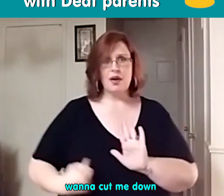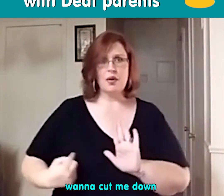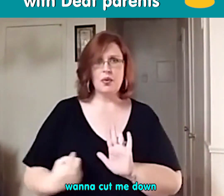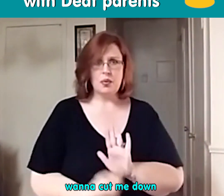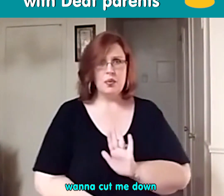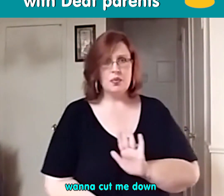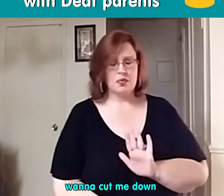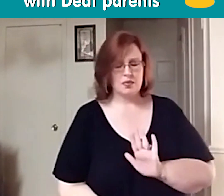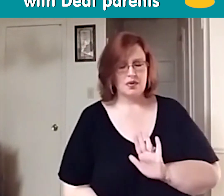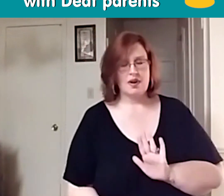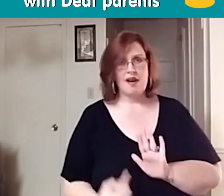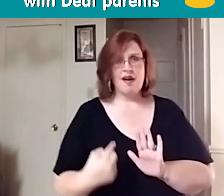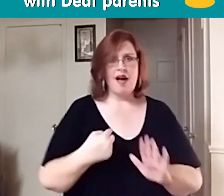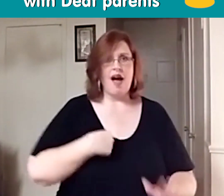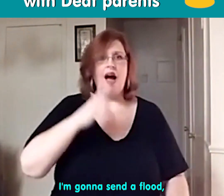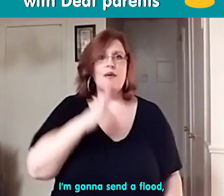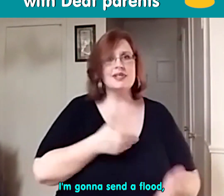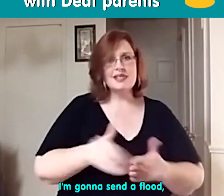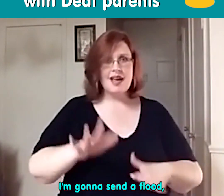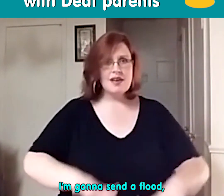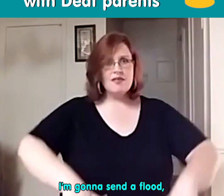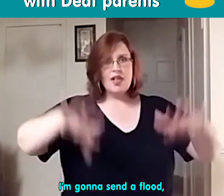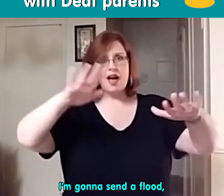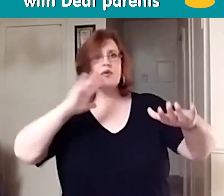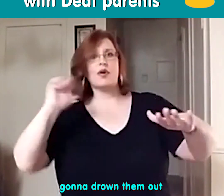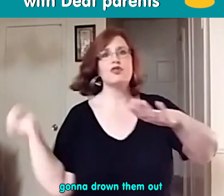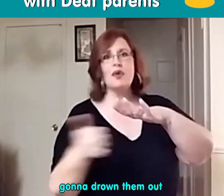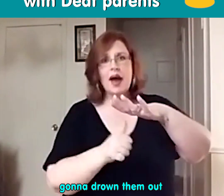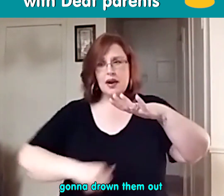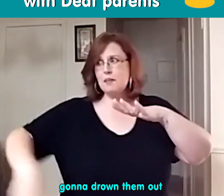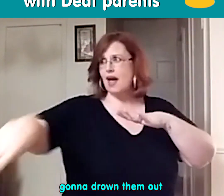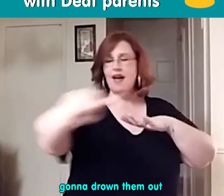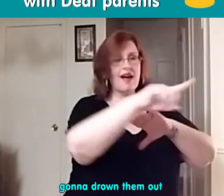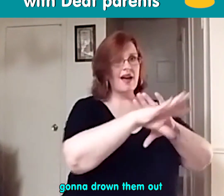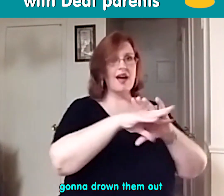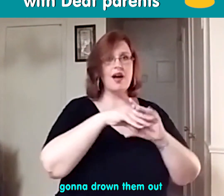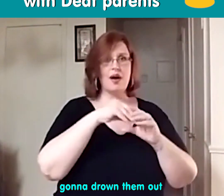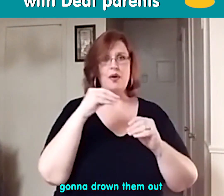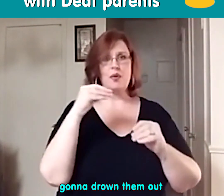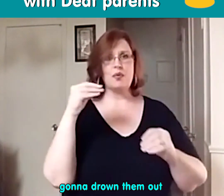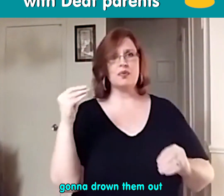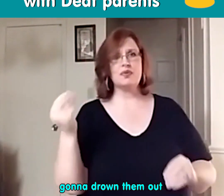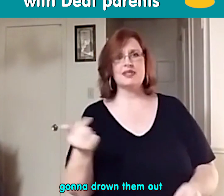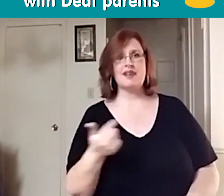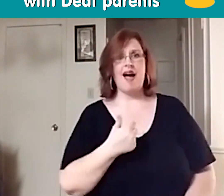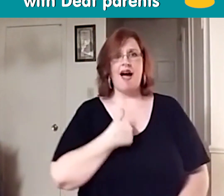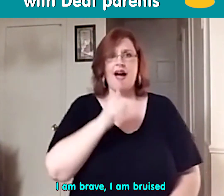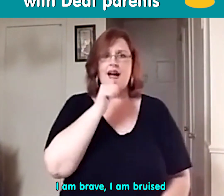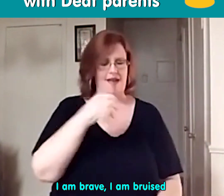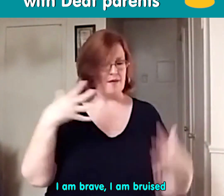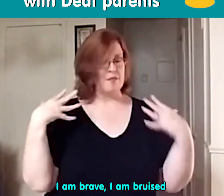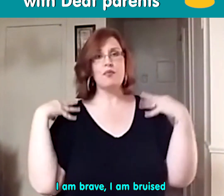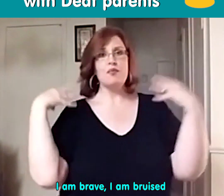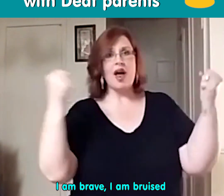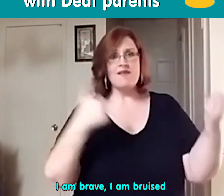let the CODAs unite and, you know, just be the best that you can be.